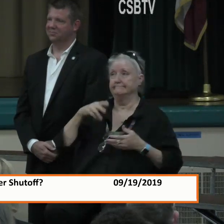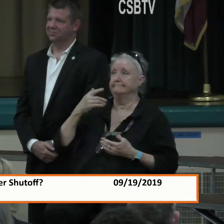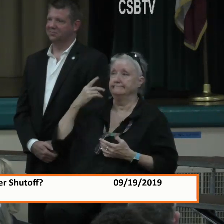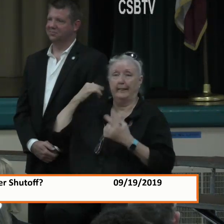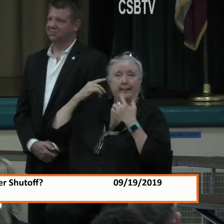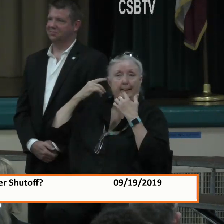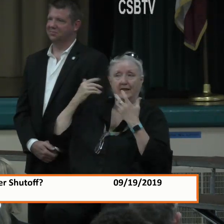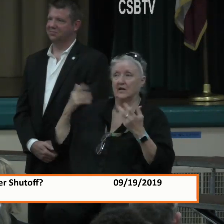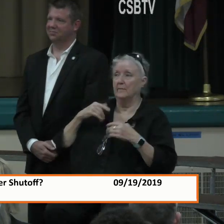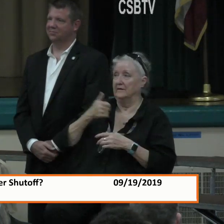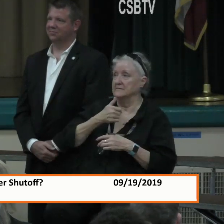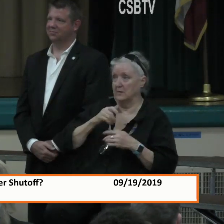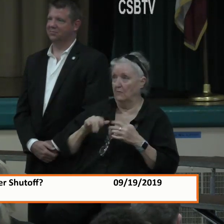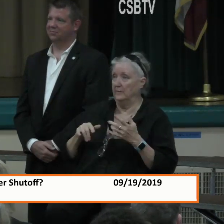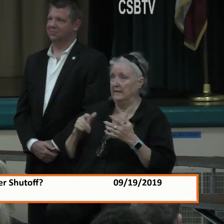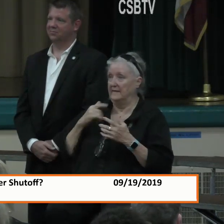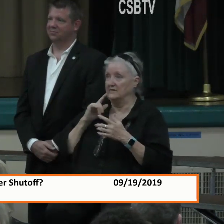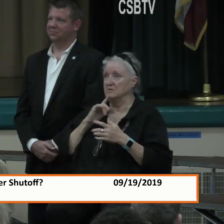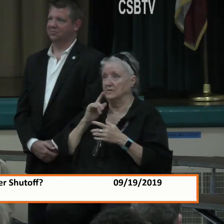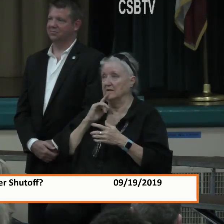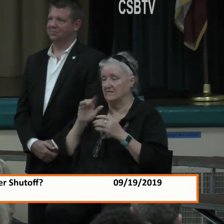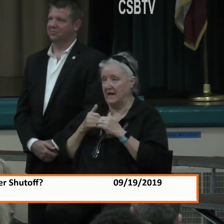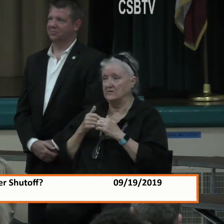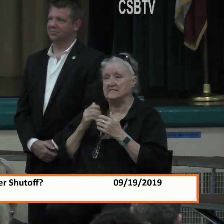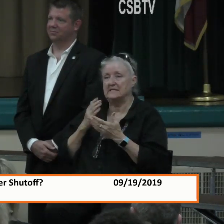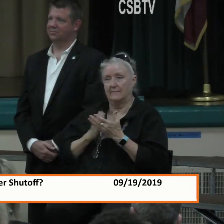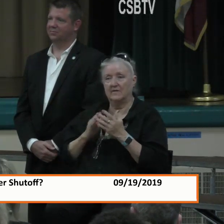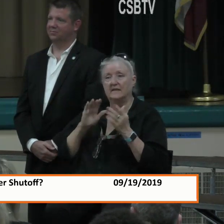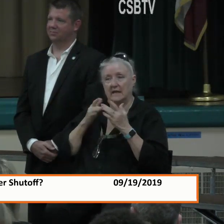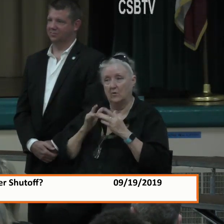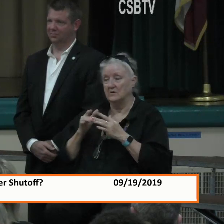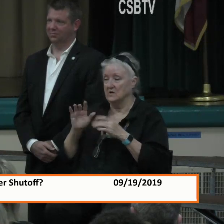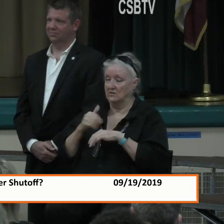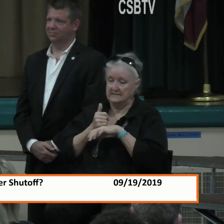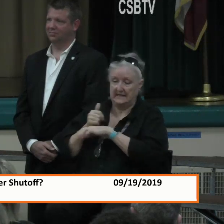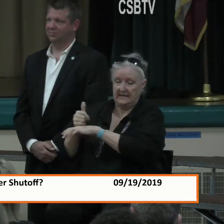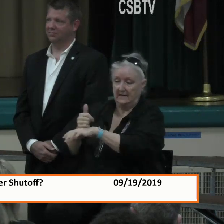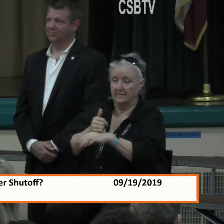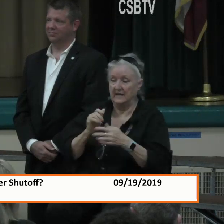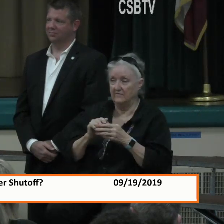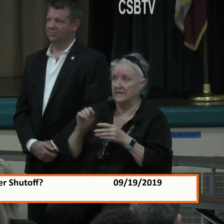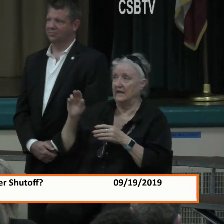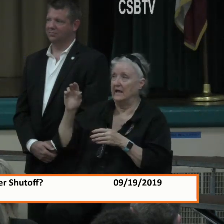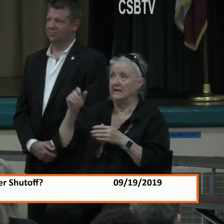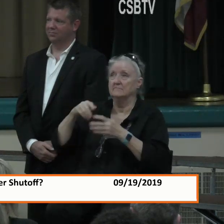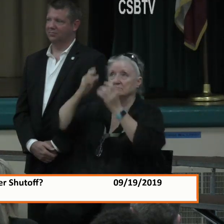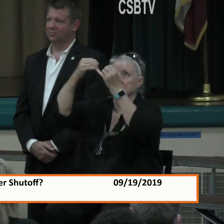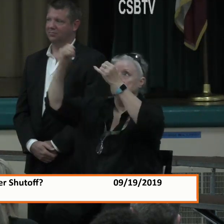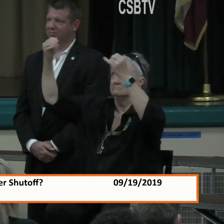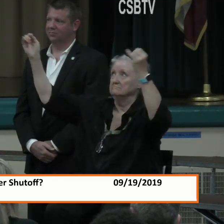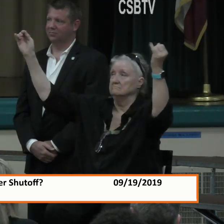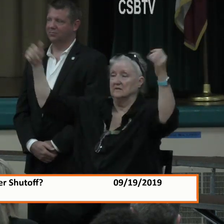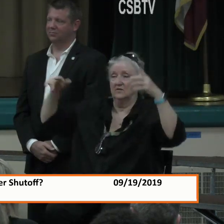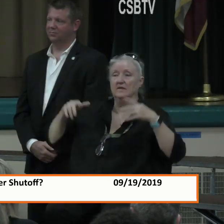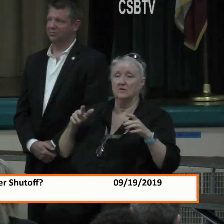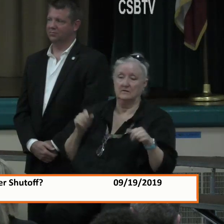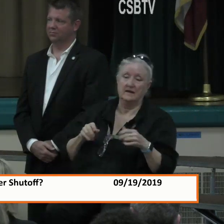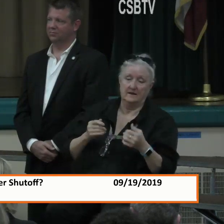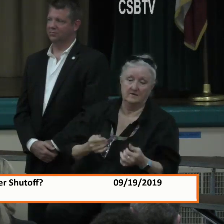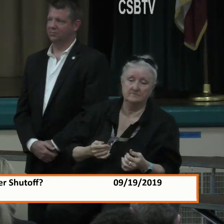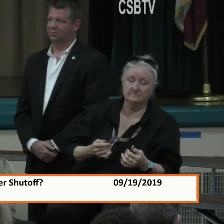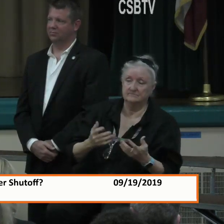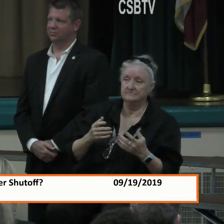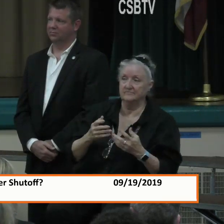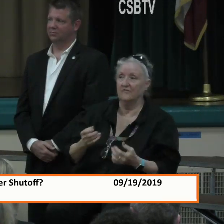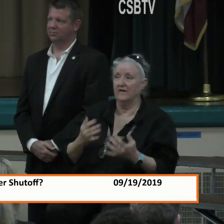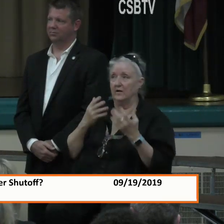but that's just a reality of how some of the networks are laid out. If they're aerial, they're very susceptible to fire. The poles burn down,